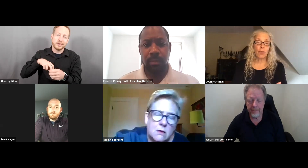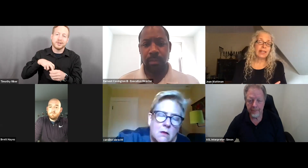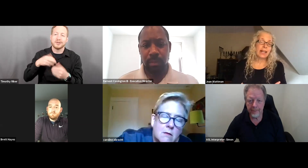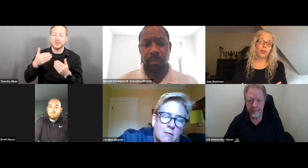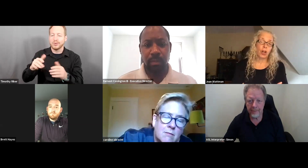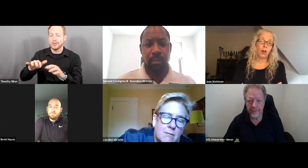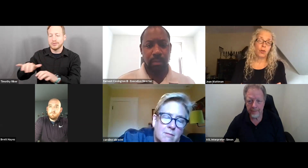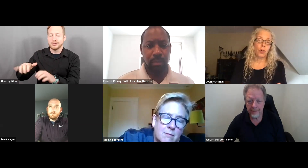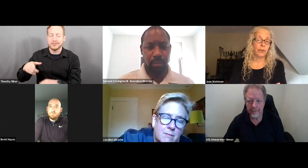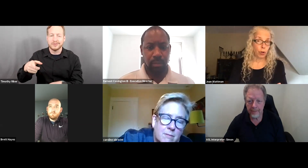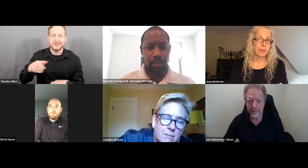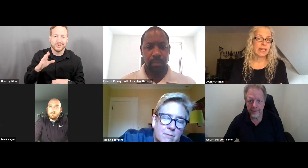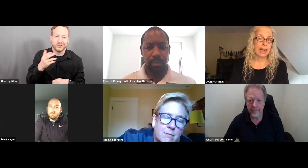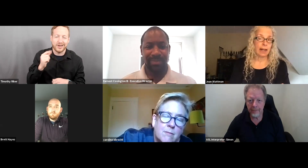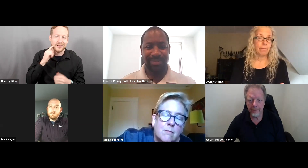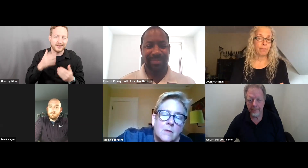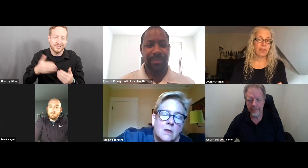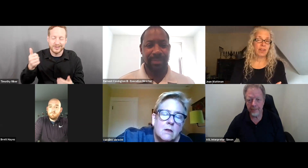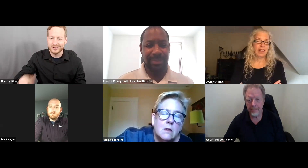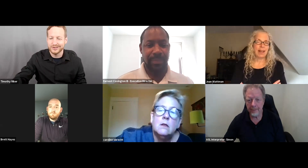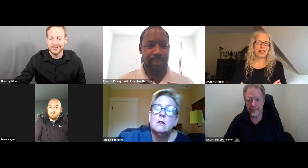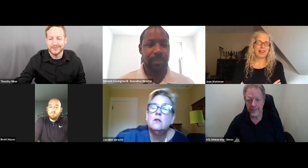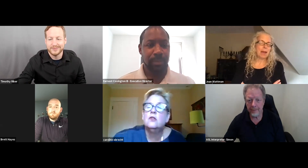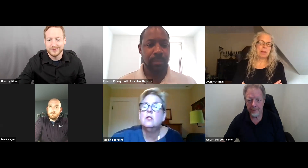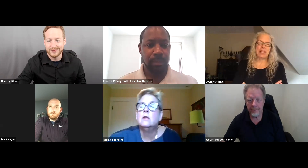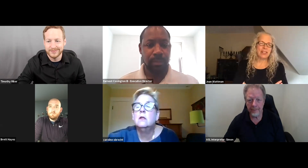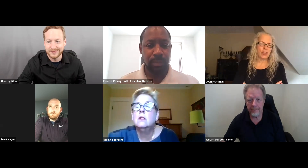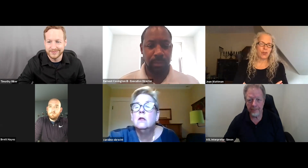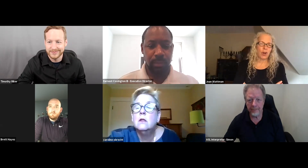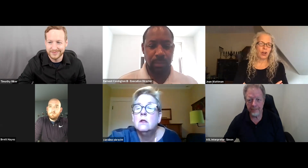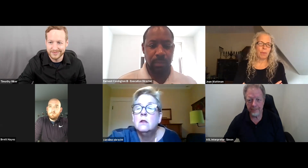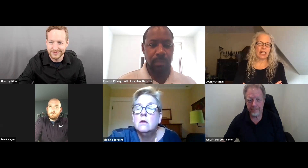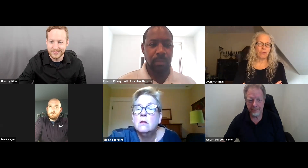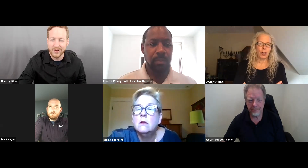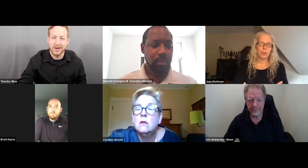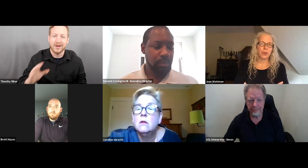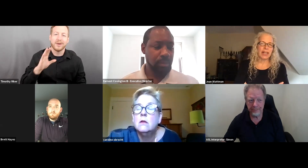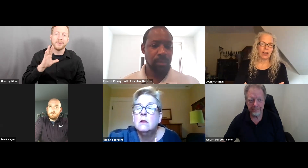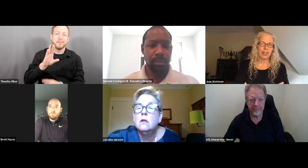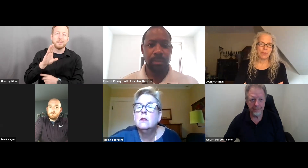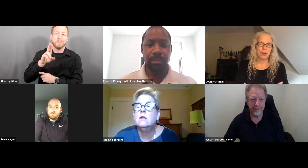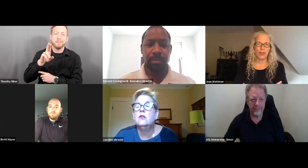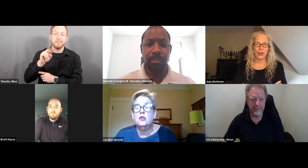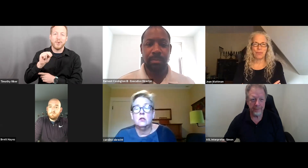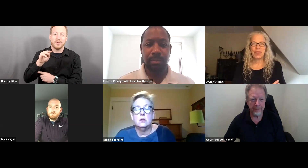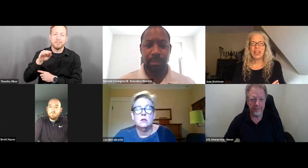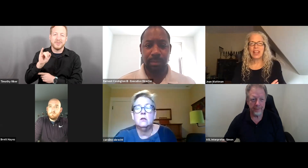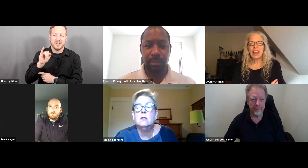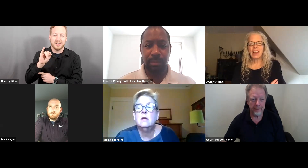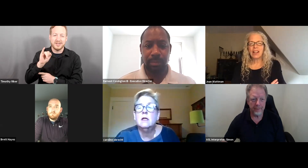Just write yes or no, or if you're abstaining. That might be easier than trying to go back and forth between gallery and speaker